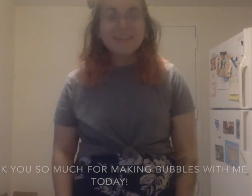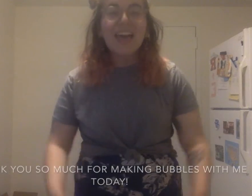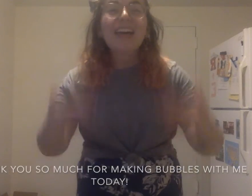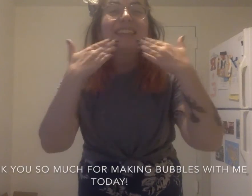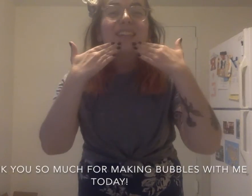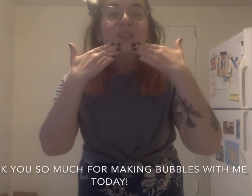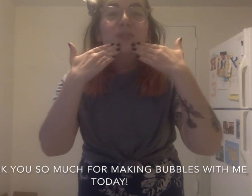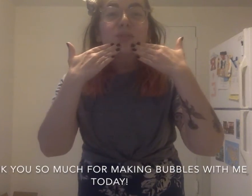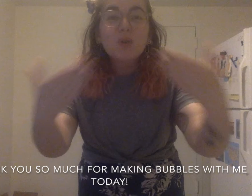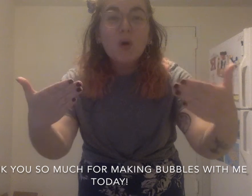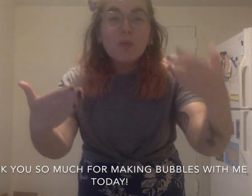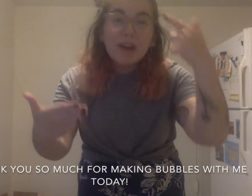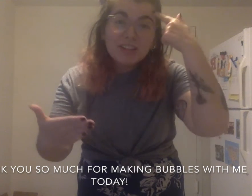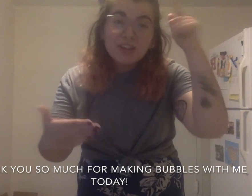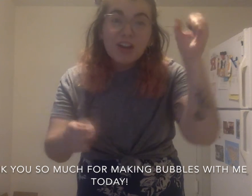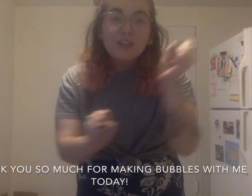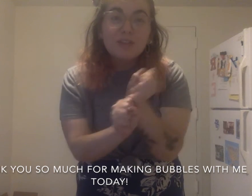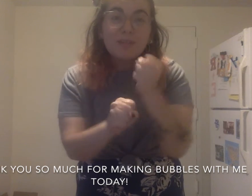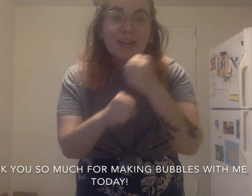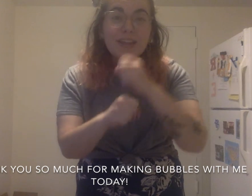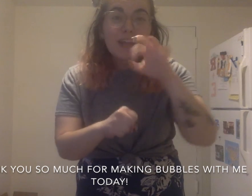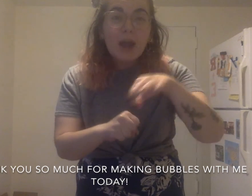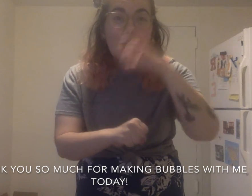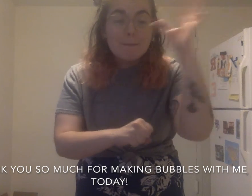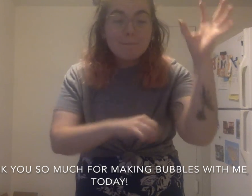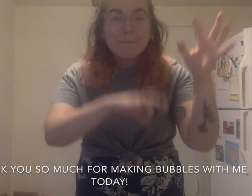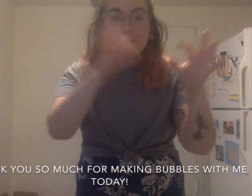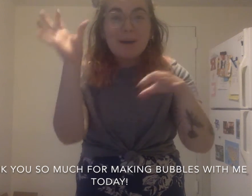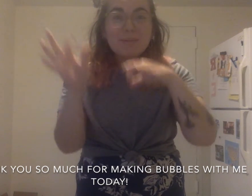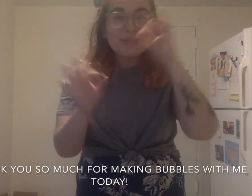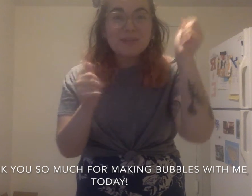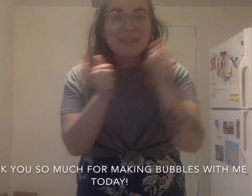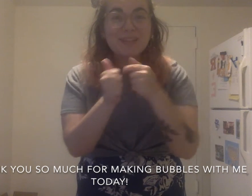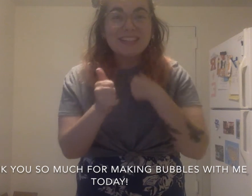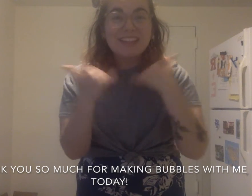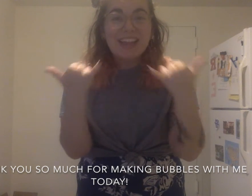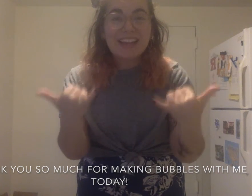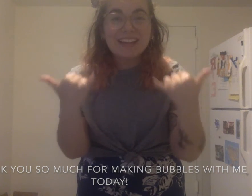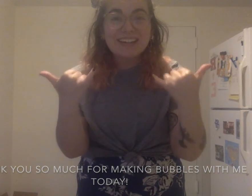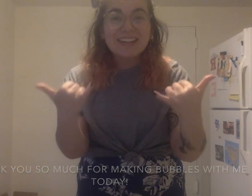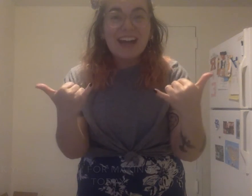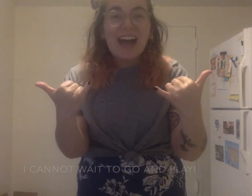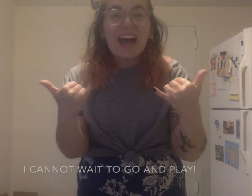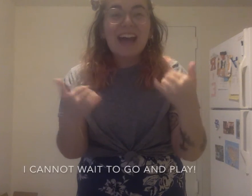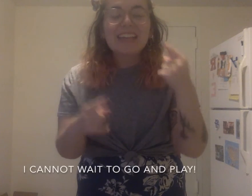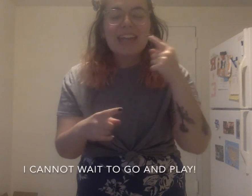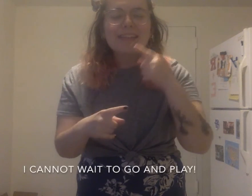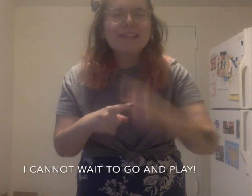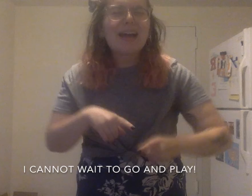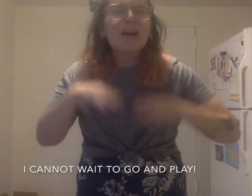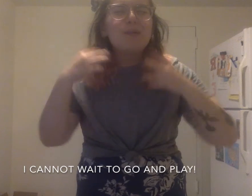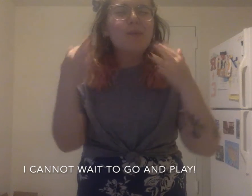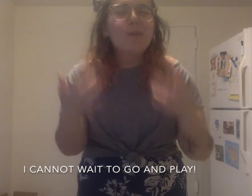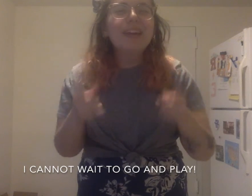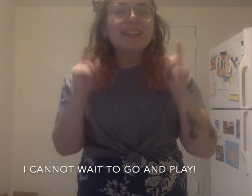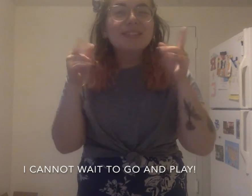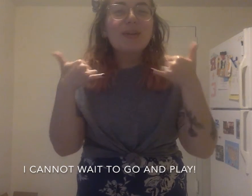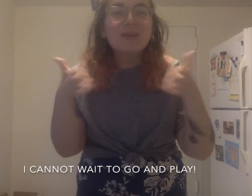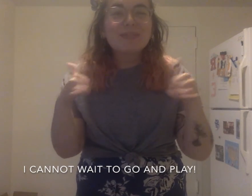Thank you so much for making bubbles with me today. I cannot wait to go and